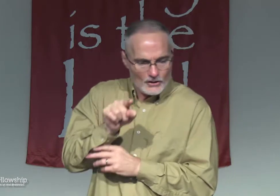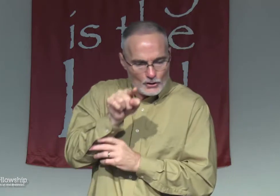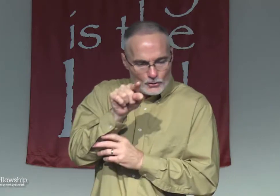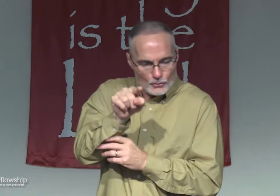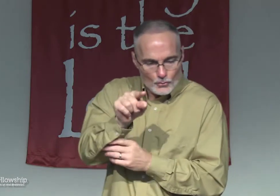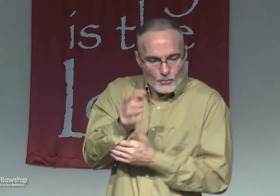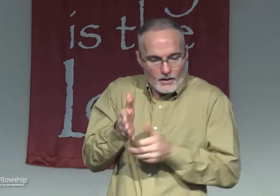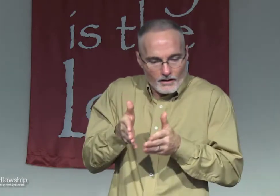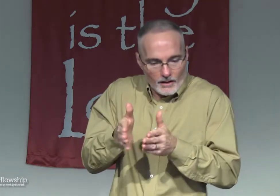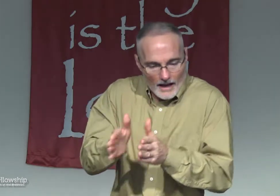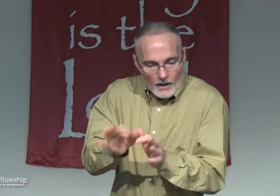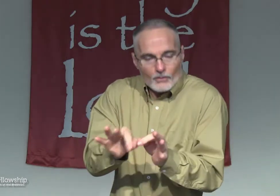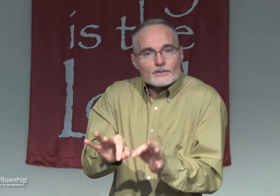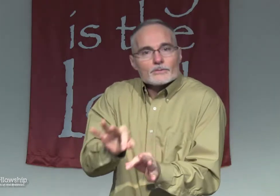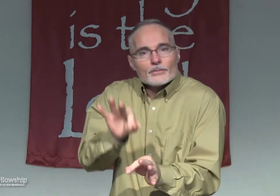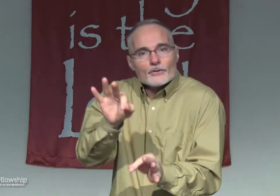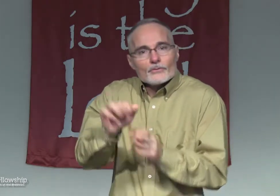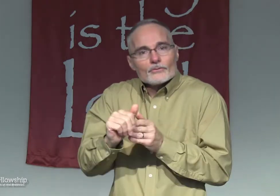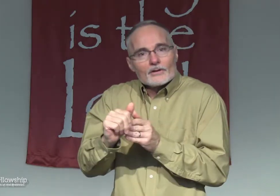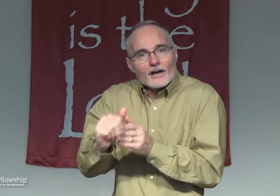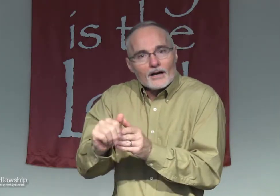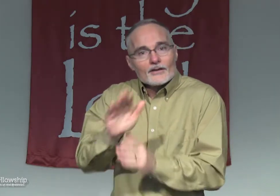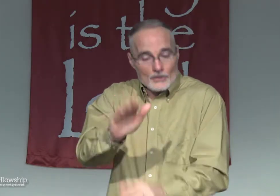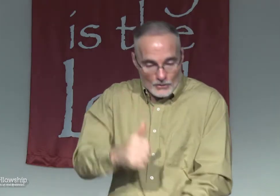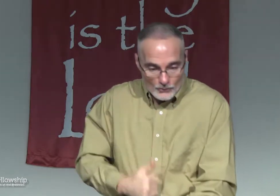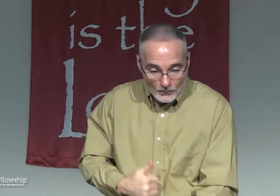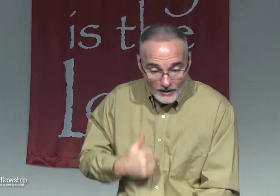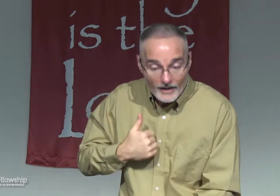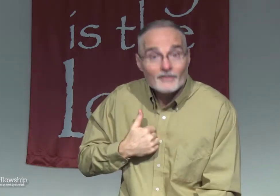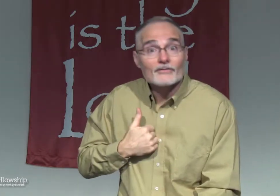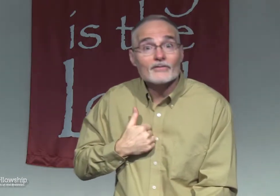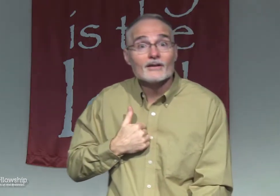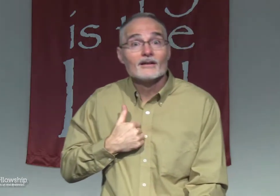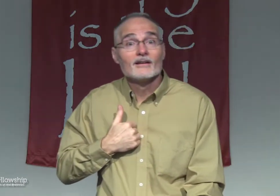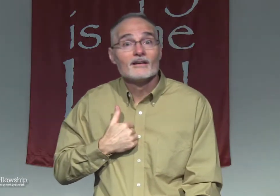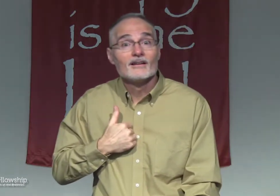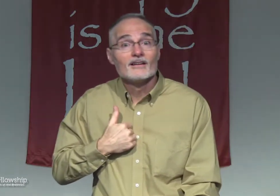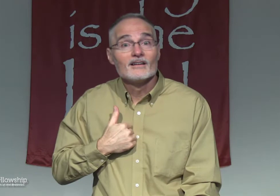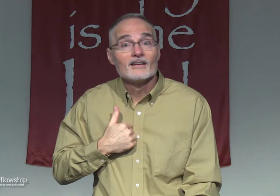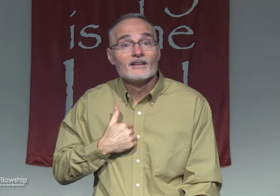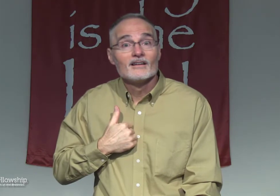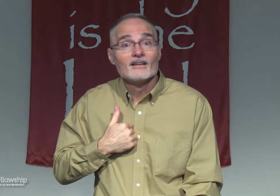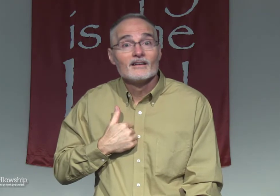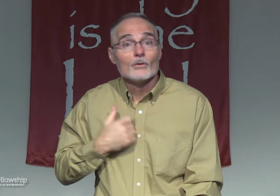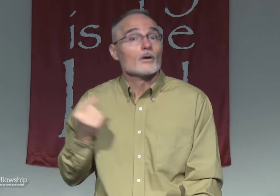In the Greek language, Paul says, if you allow the Spirit to guide your life,